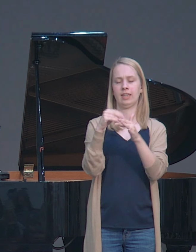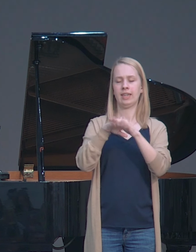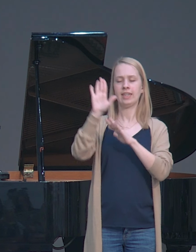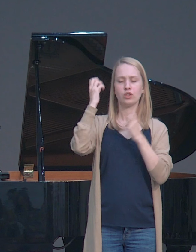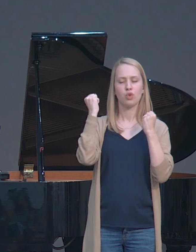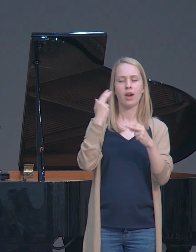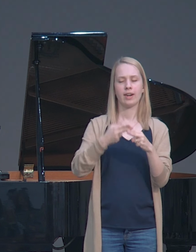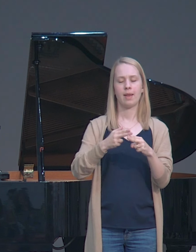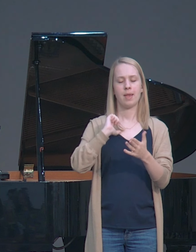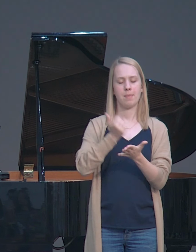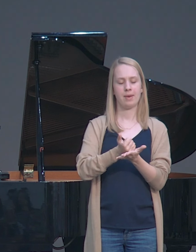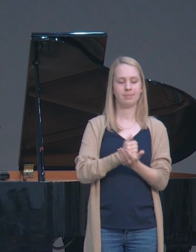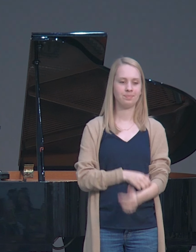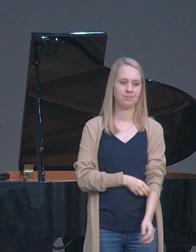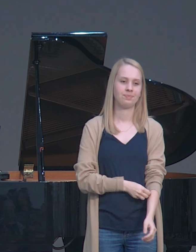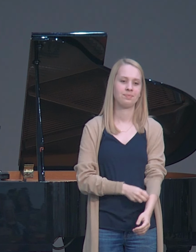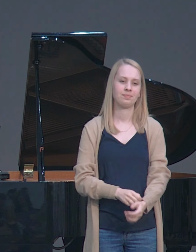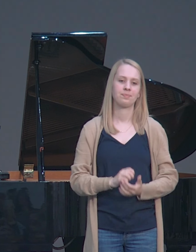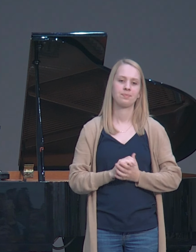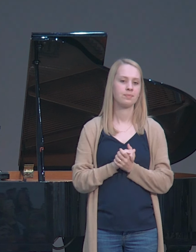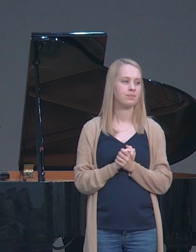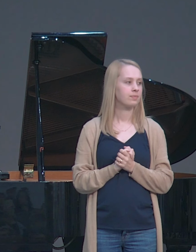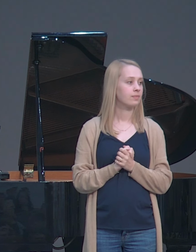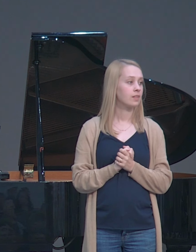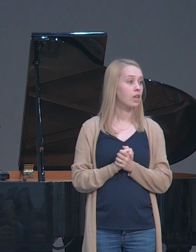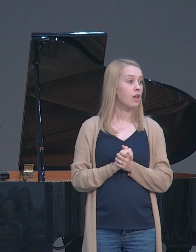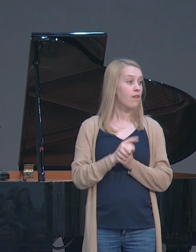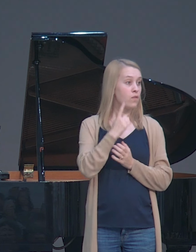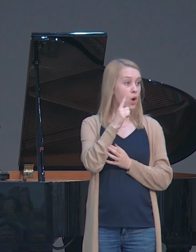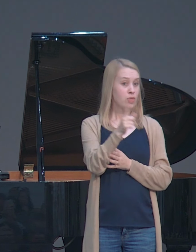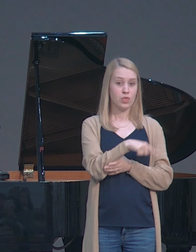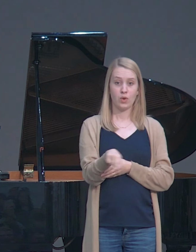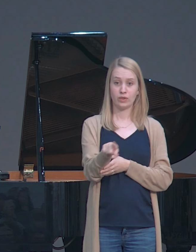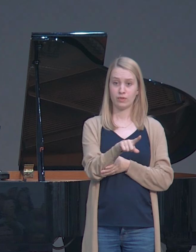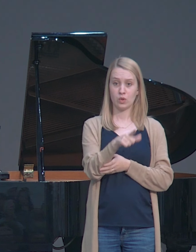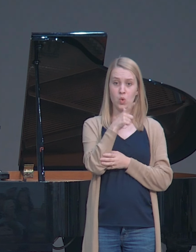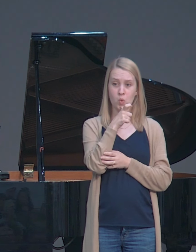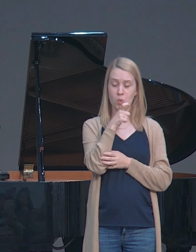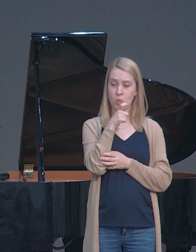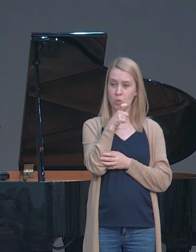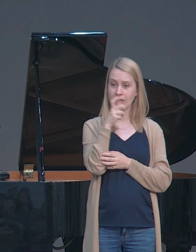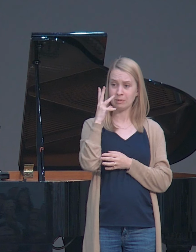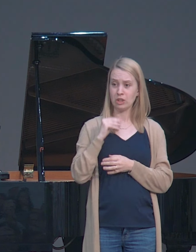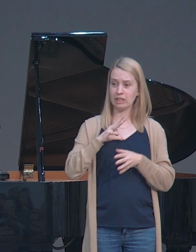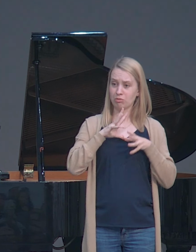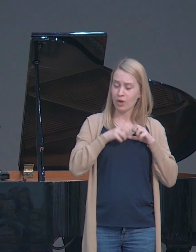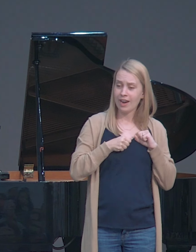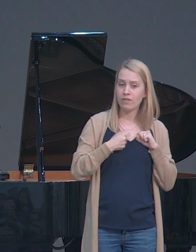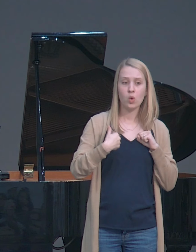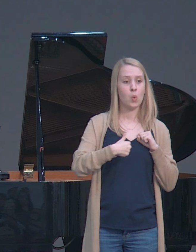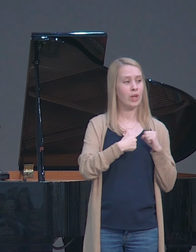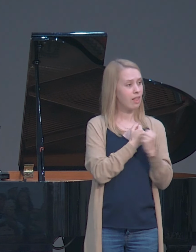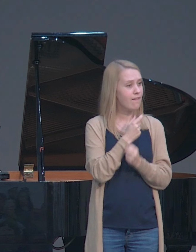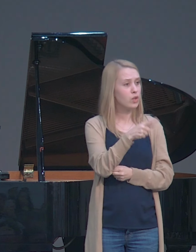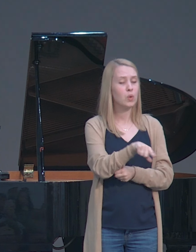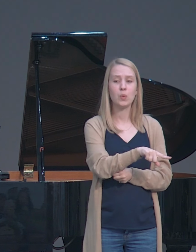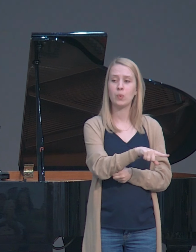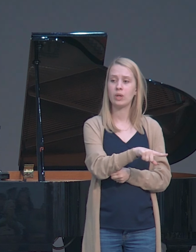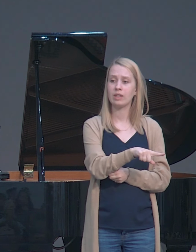name we pray. Amen. Well, to those of you who are hurting, we love you. Take heart that God